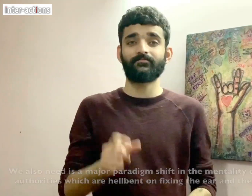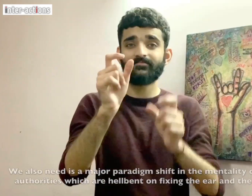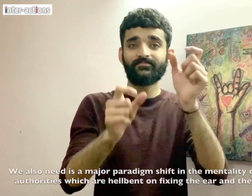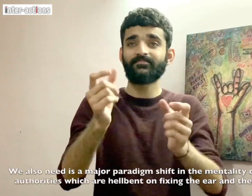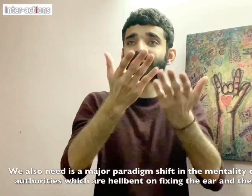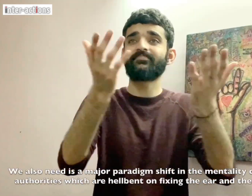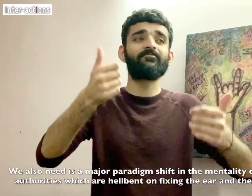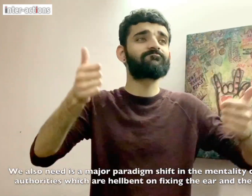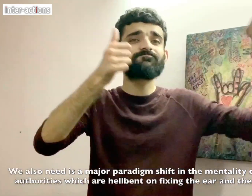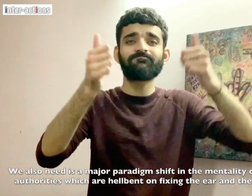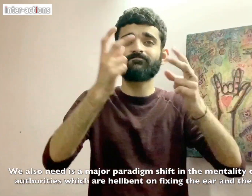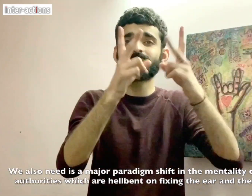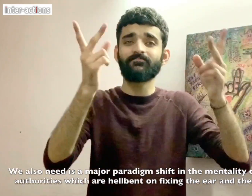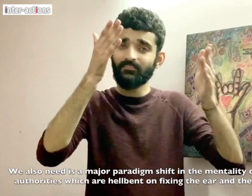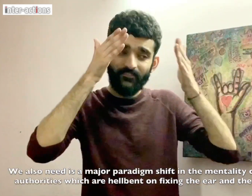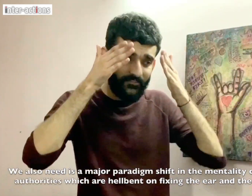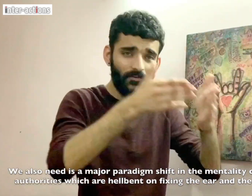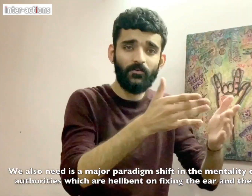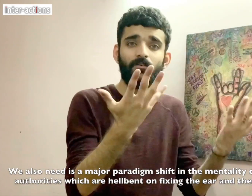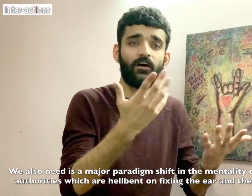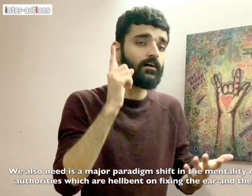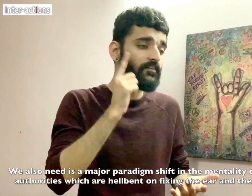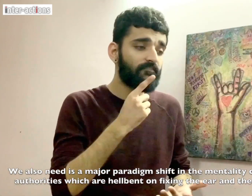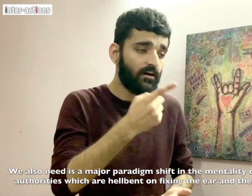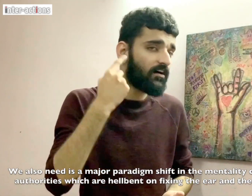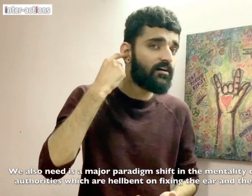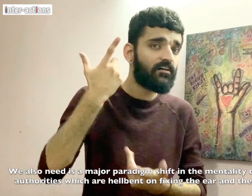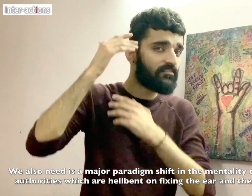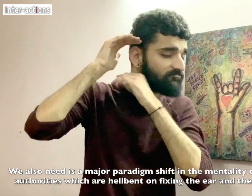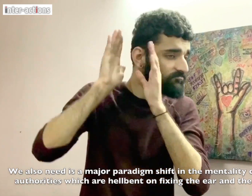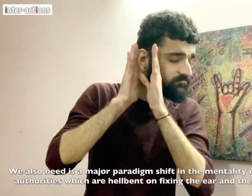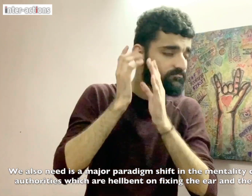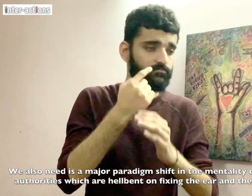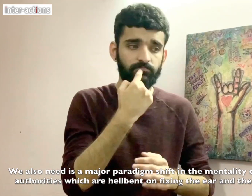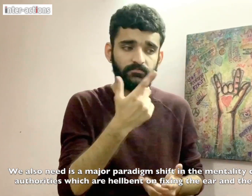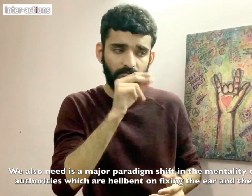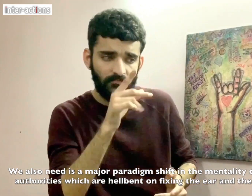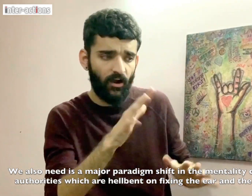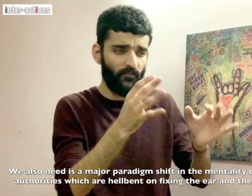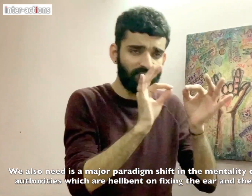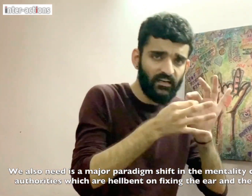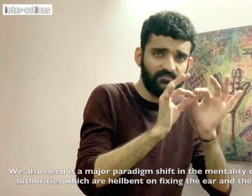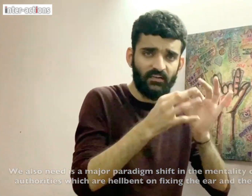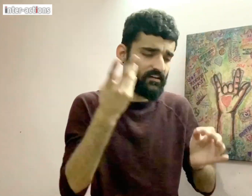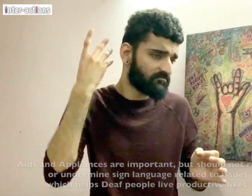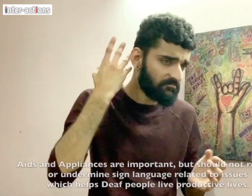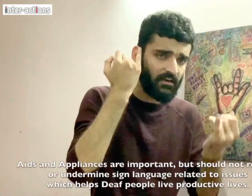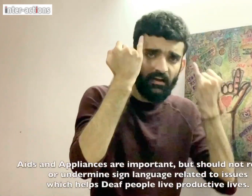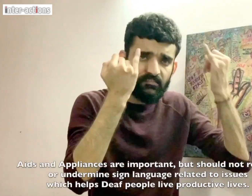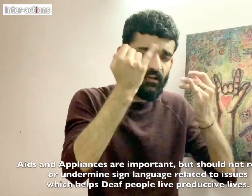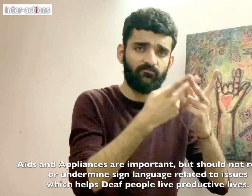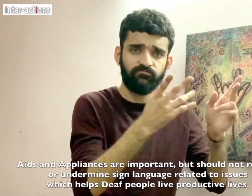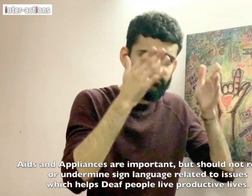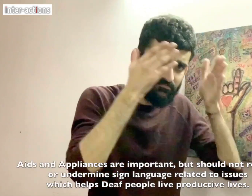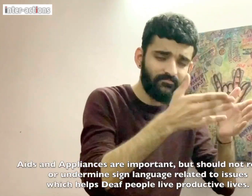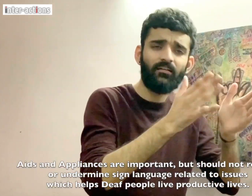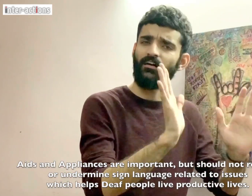What we also need is a major paradigm shift in the mentality of the higher authorities which are hell bent on fixing the ear and the organ. Aids